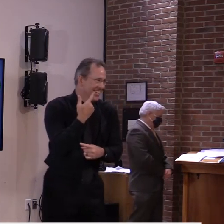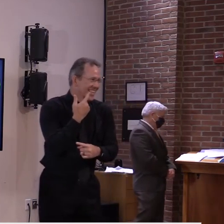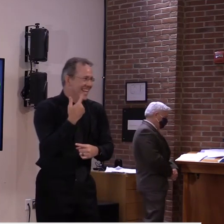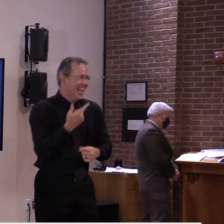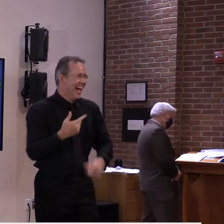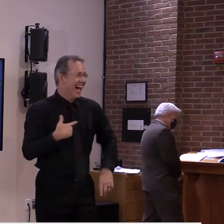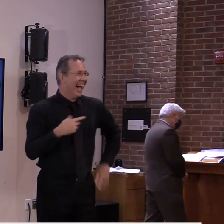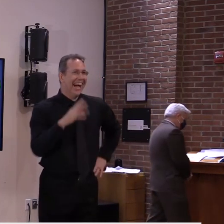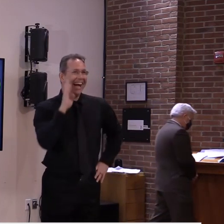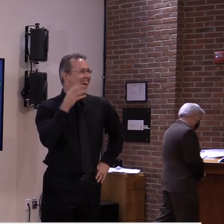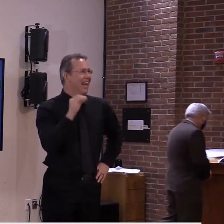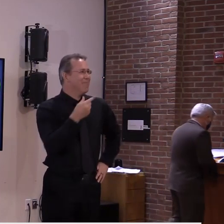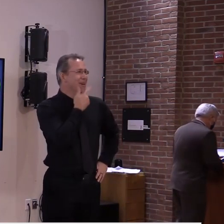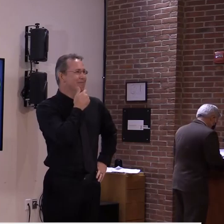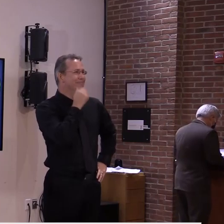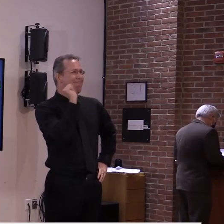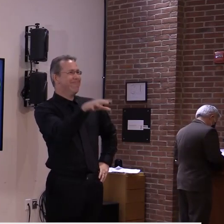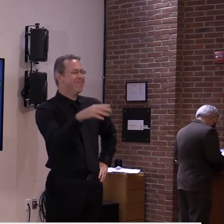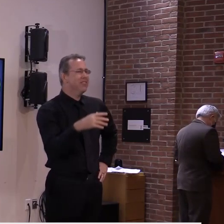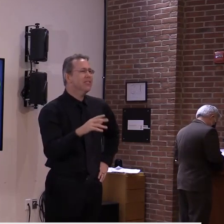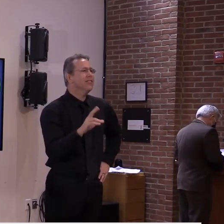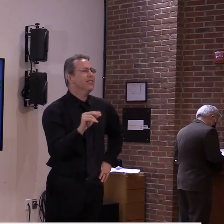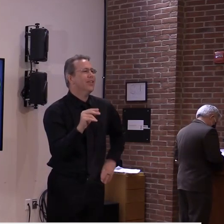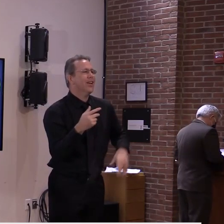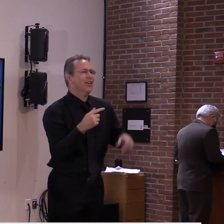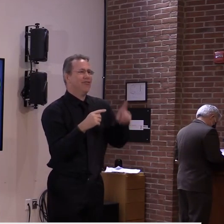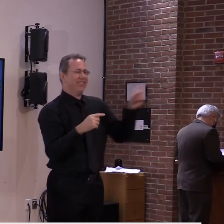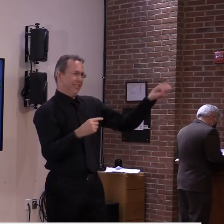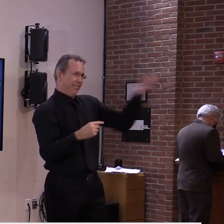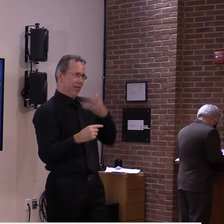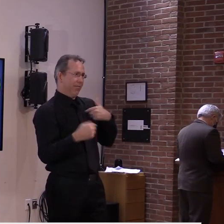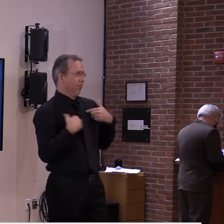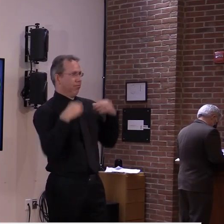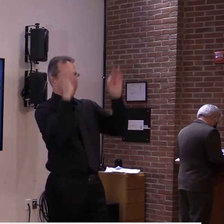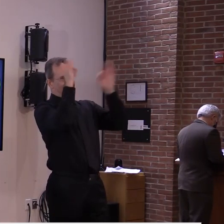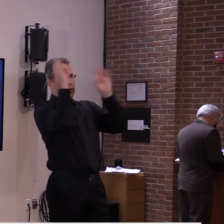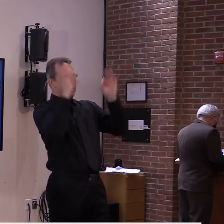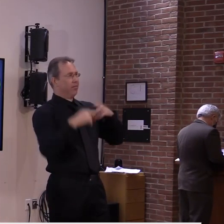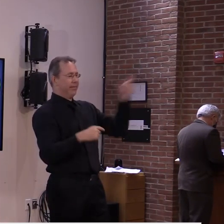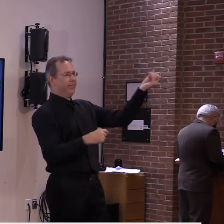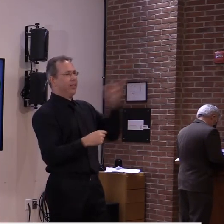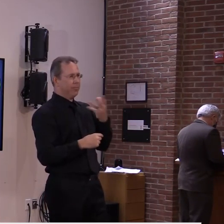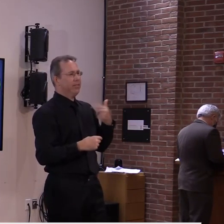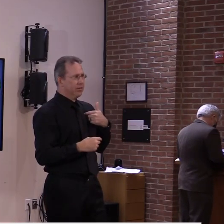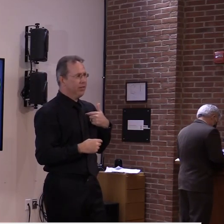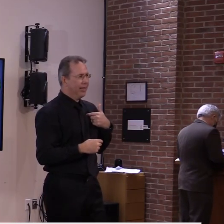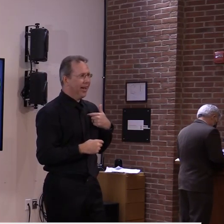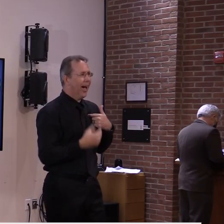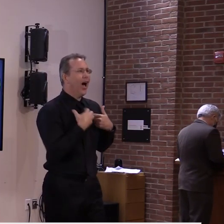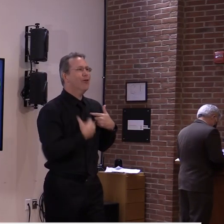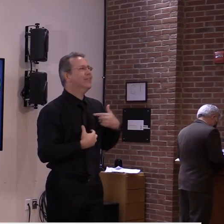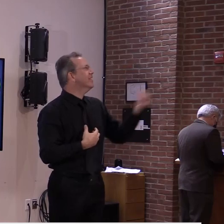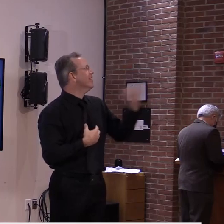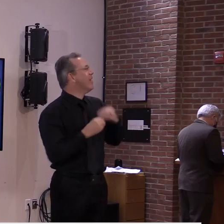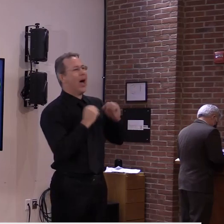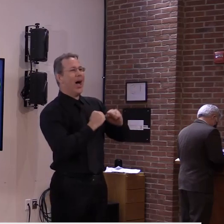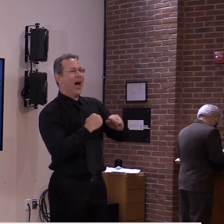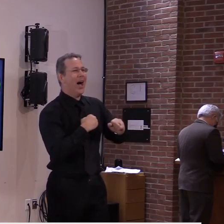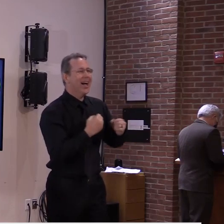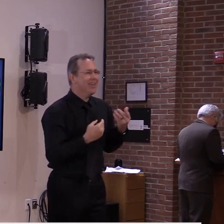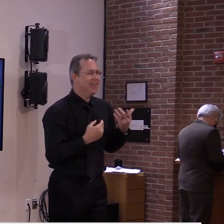want more than 6,000 doses. You know, maybe 60 or 600,000. So we don't actually get to